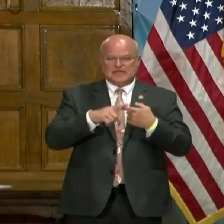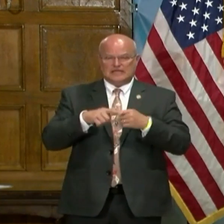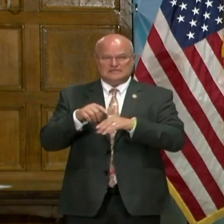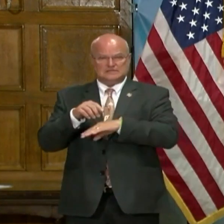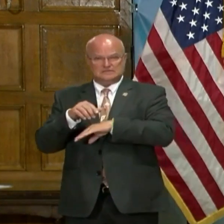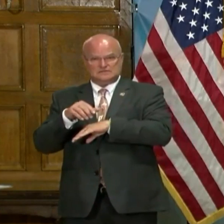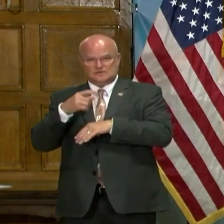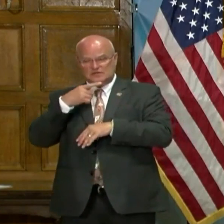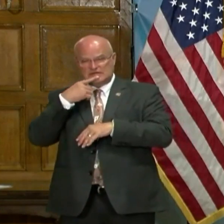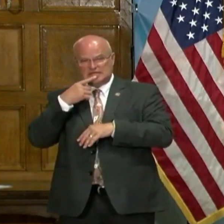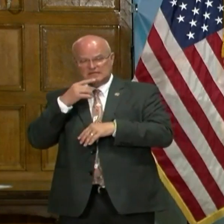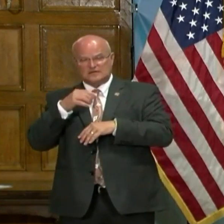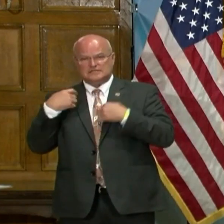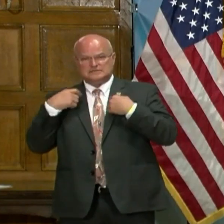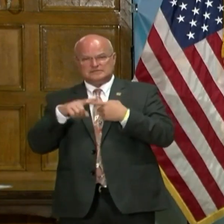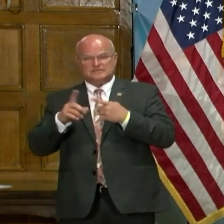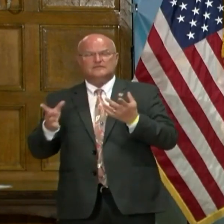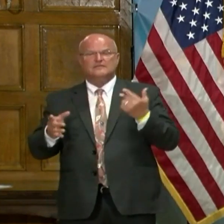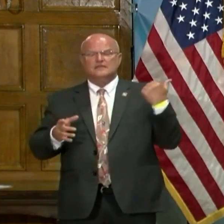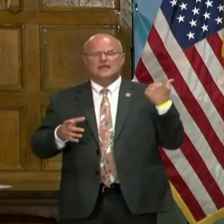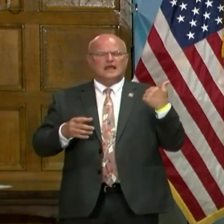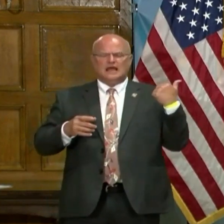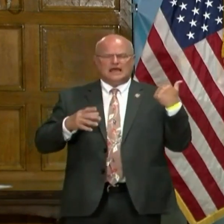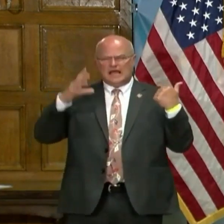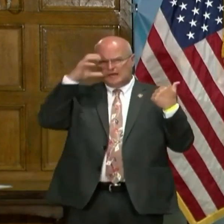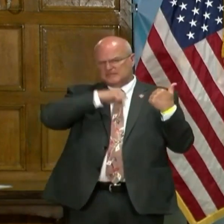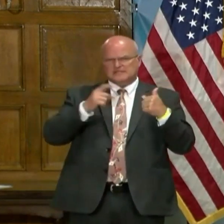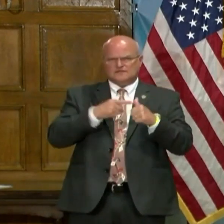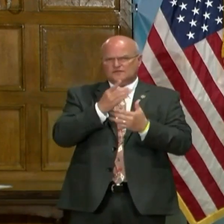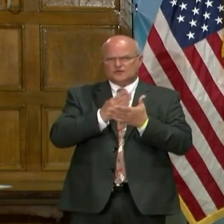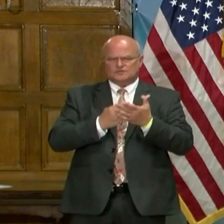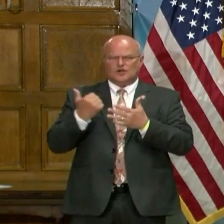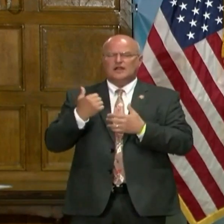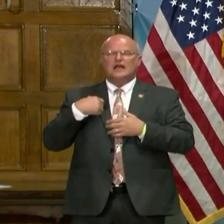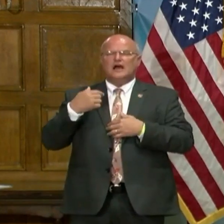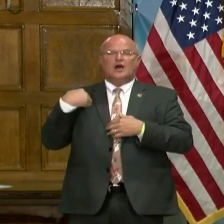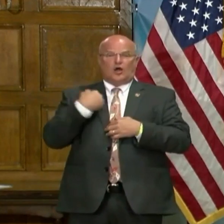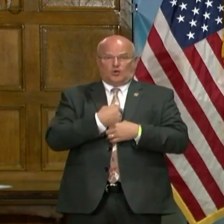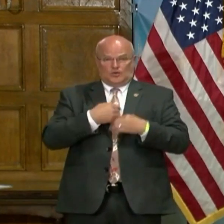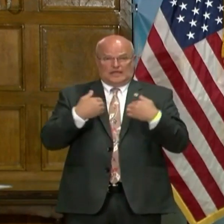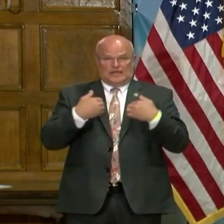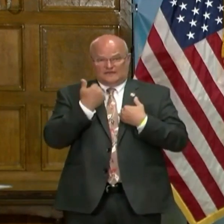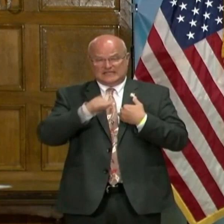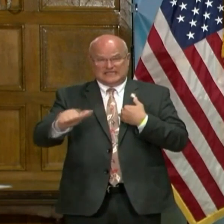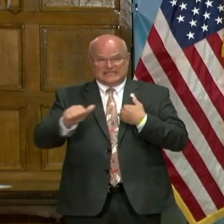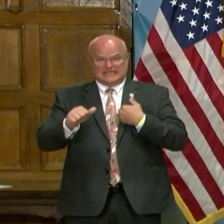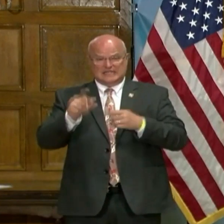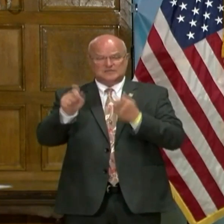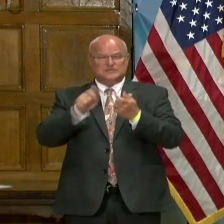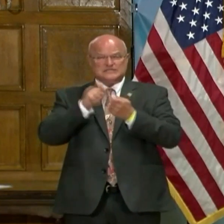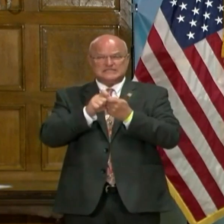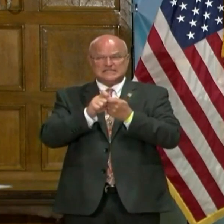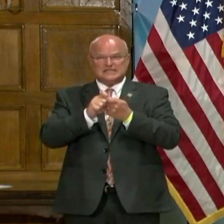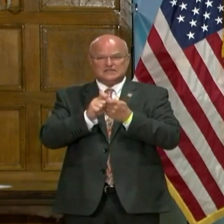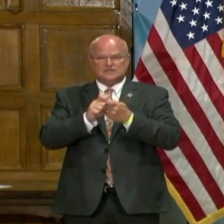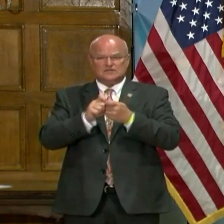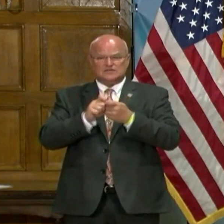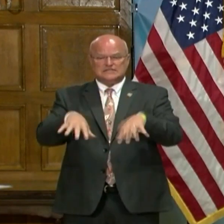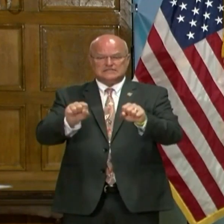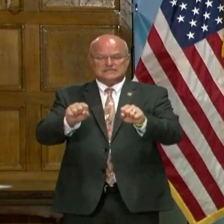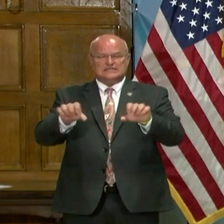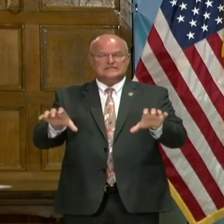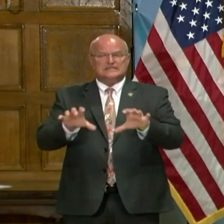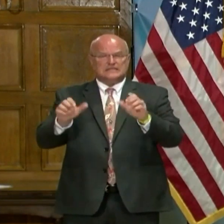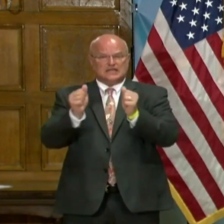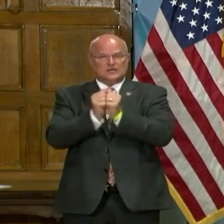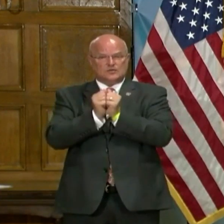Romero if he wanted to respond to that. Did you hear that okay? I missed the first part. Well, basically, are we having any particular steps to take in